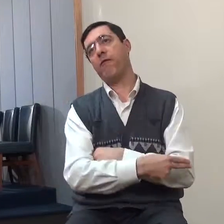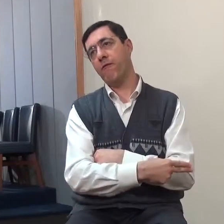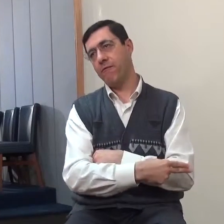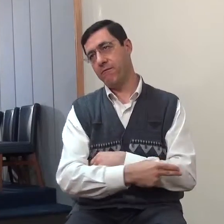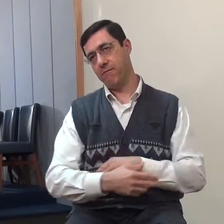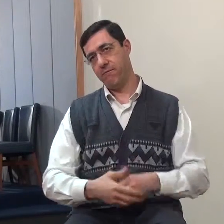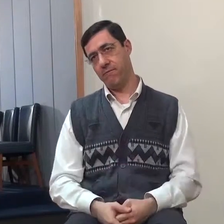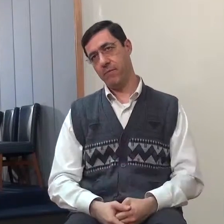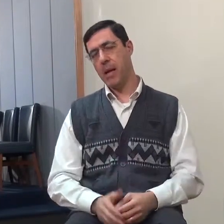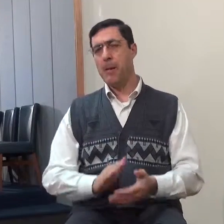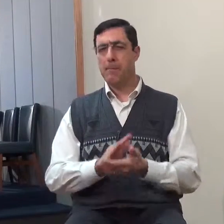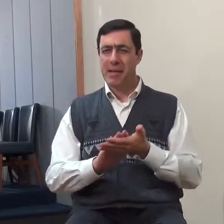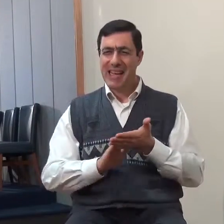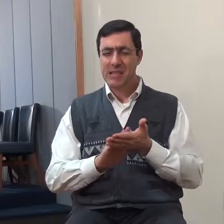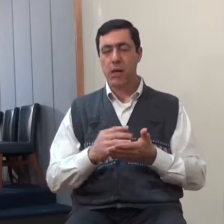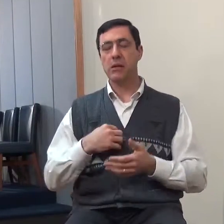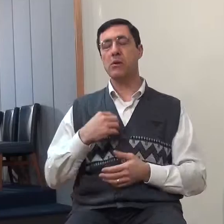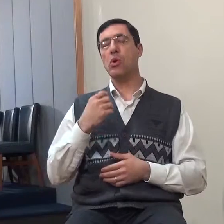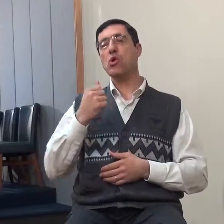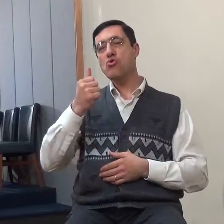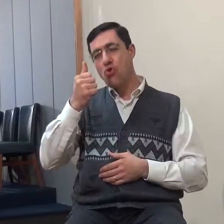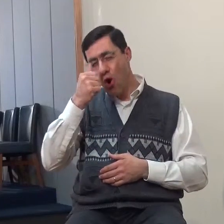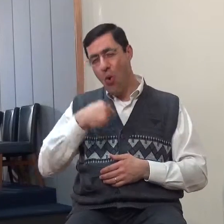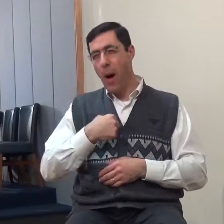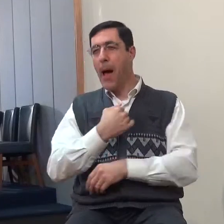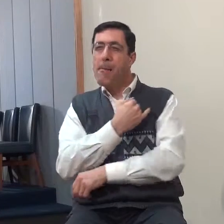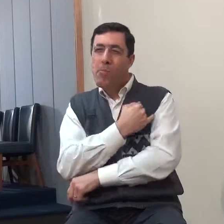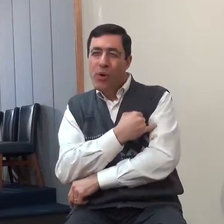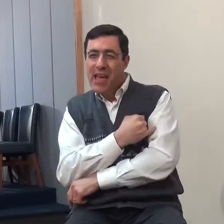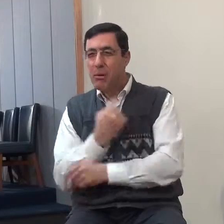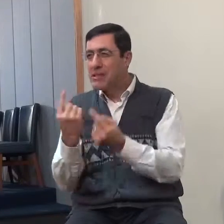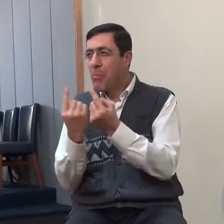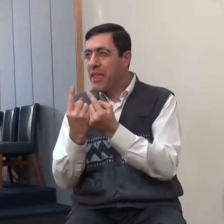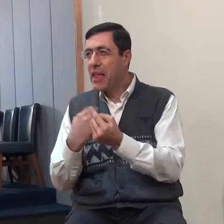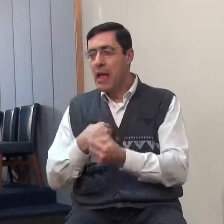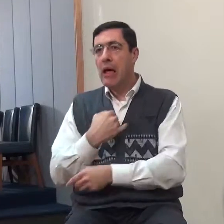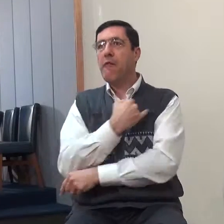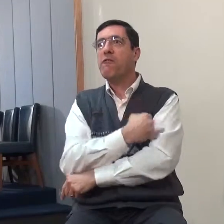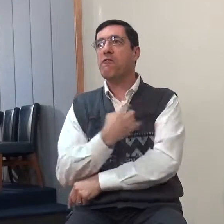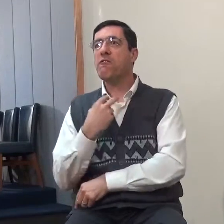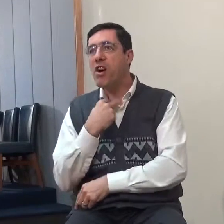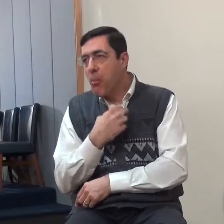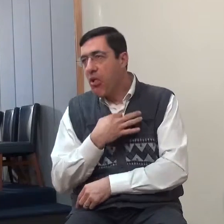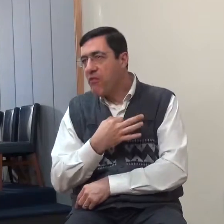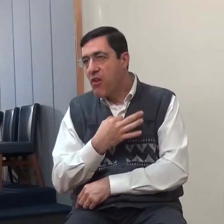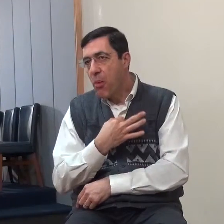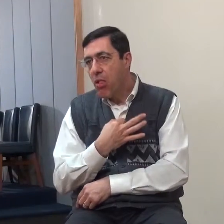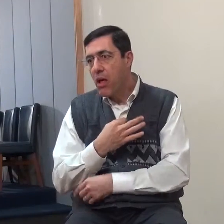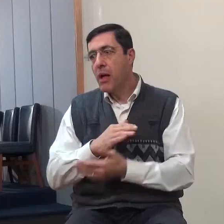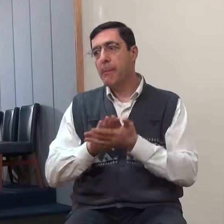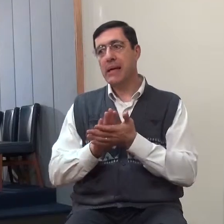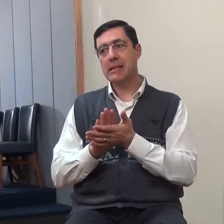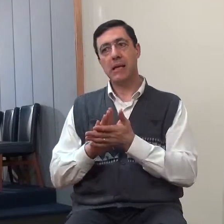sin. And if you've got a weakness, make sure that you know yourself and you don't expose yourself